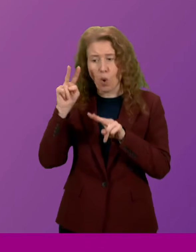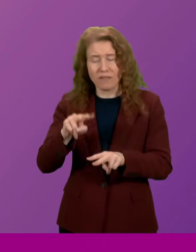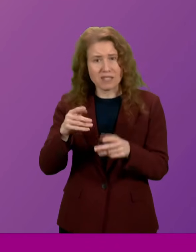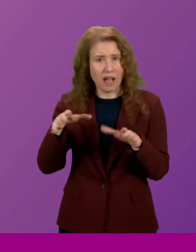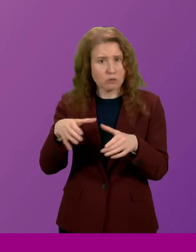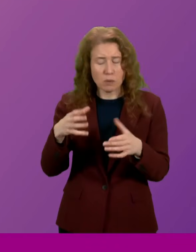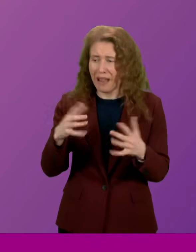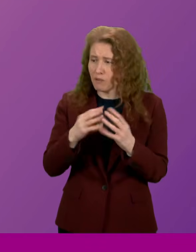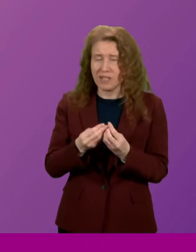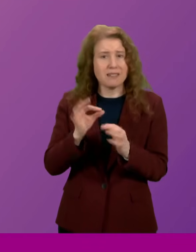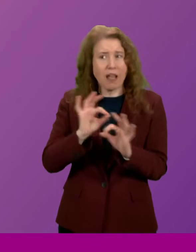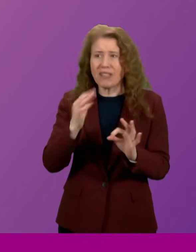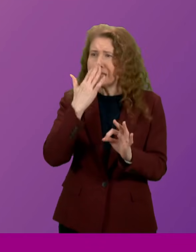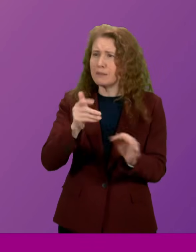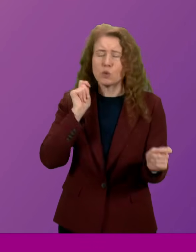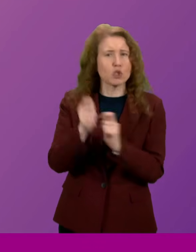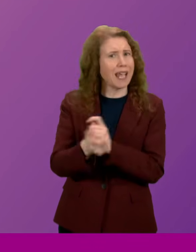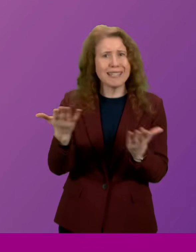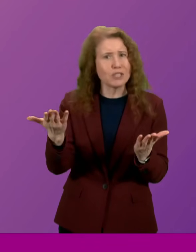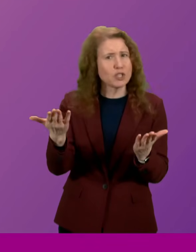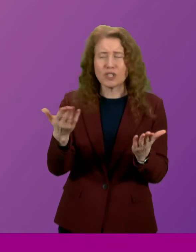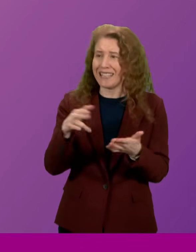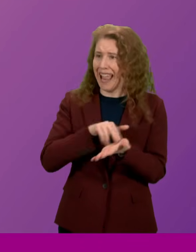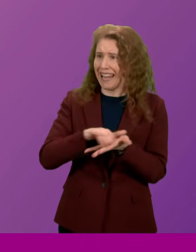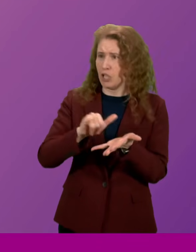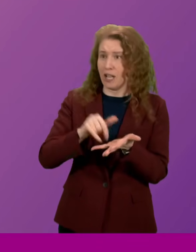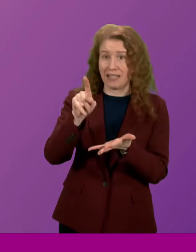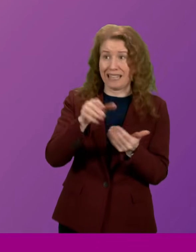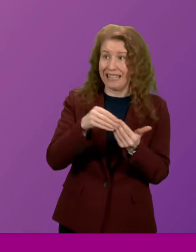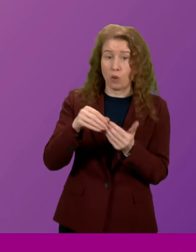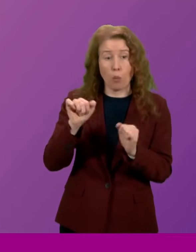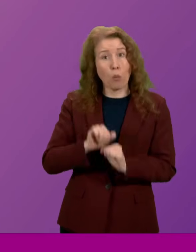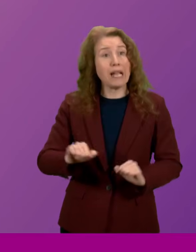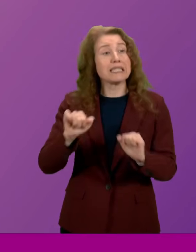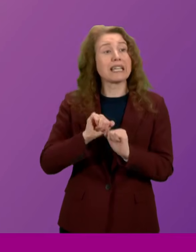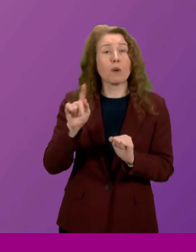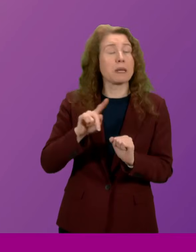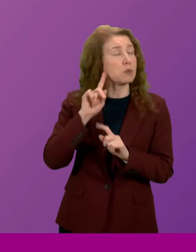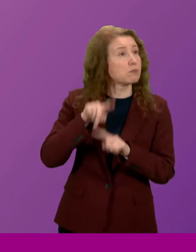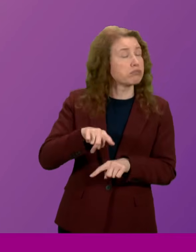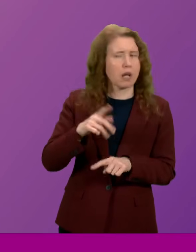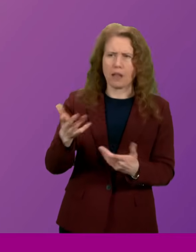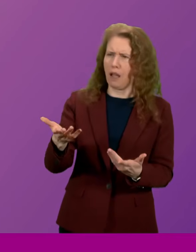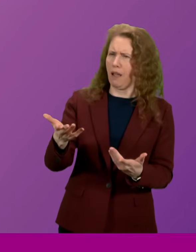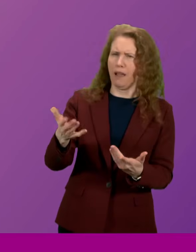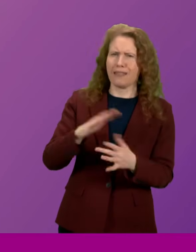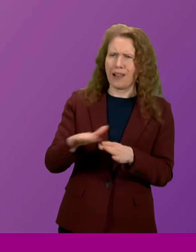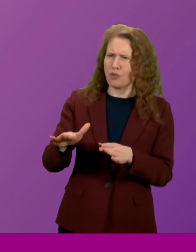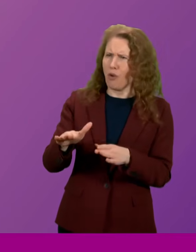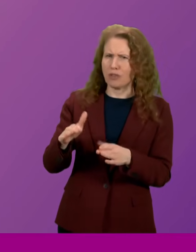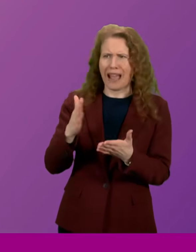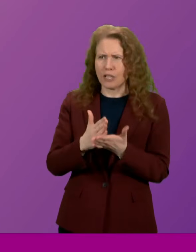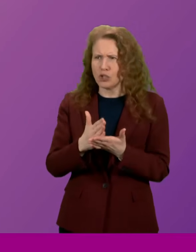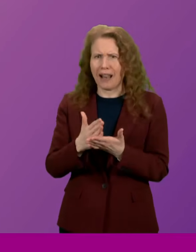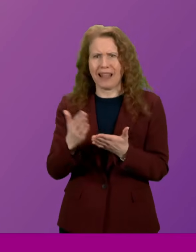seems to be able to force the real change, with the leadership of NHS Tayside waiting until attention is elsewhere, scaling back the process and returning to